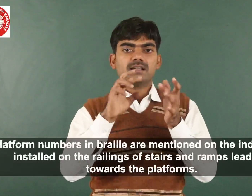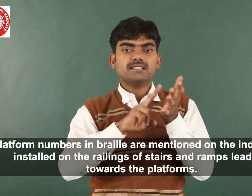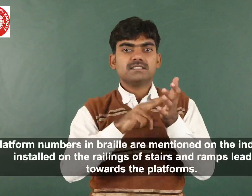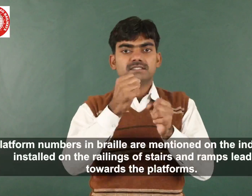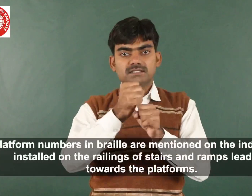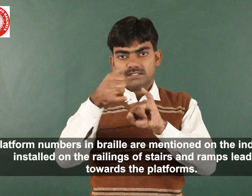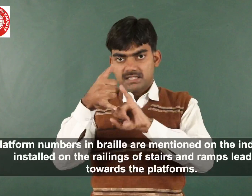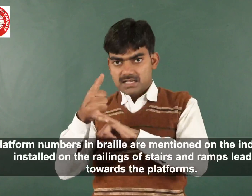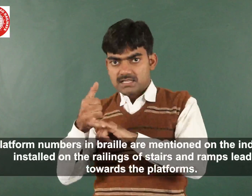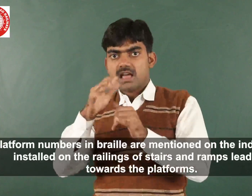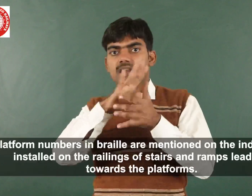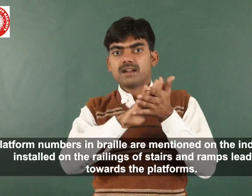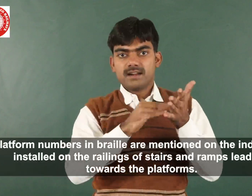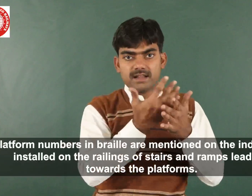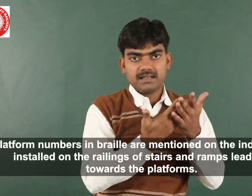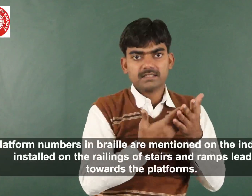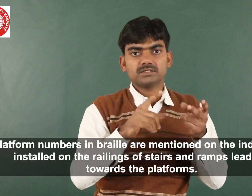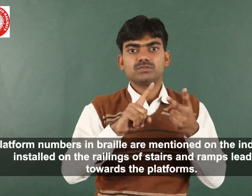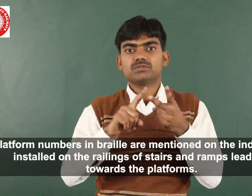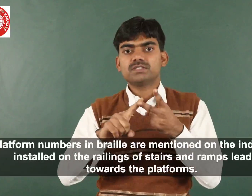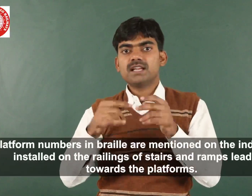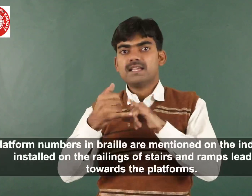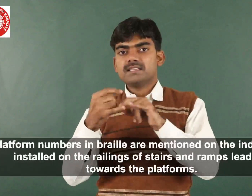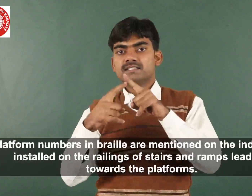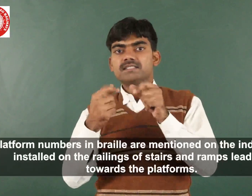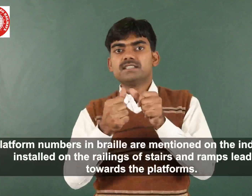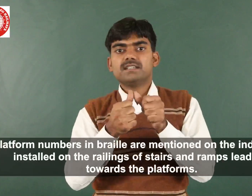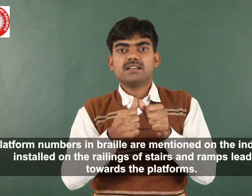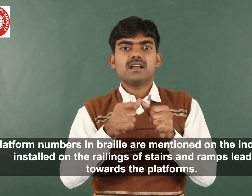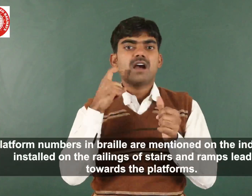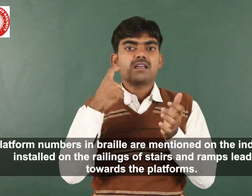of stairs and ramps leading towards the platforms.